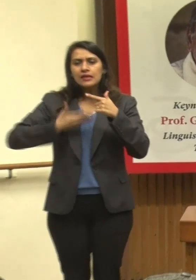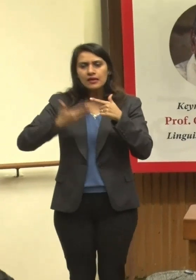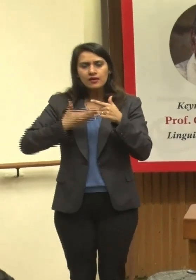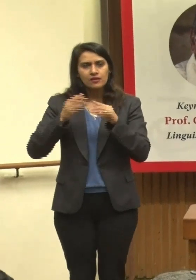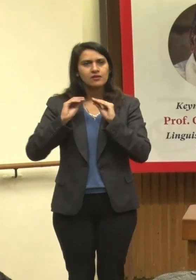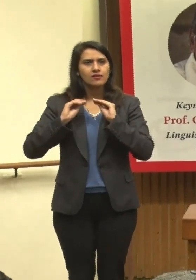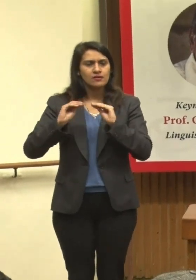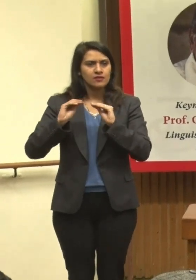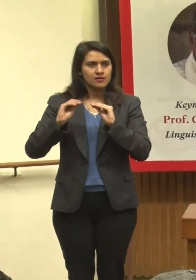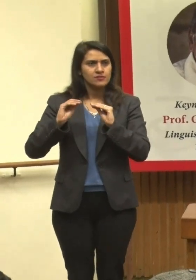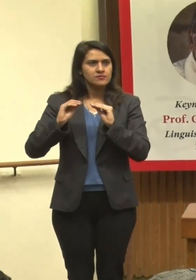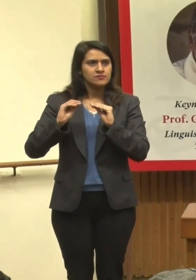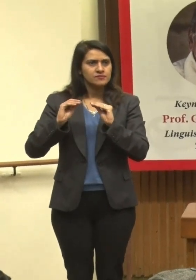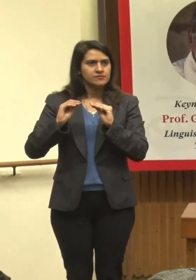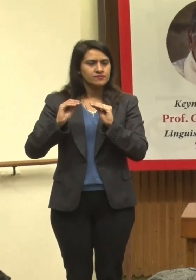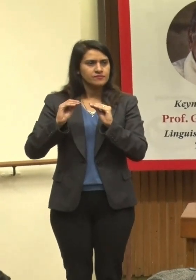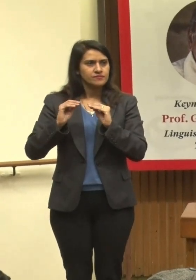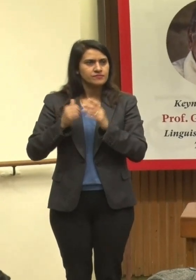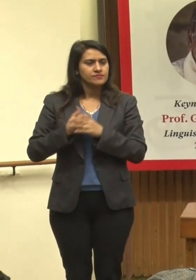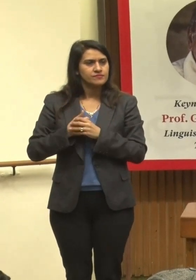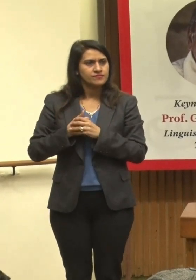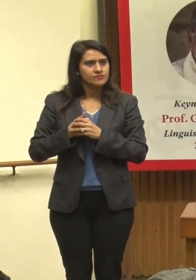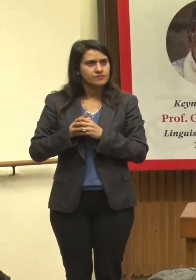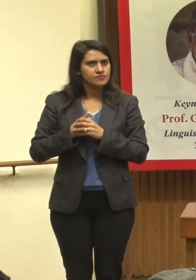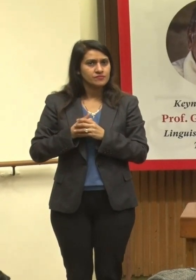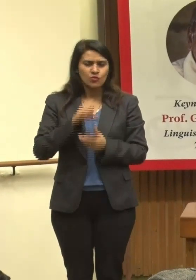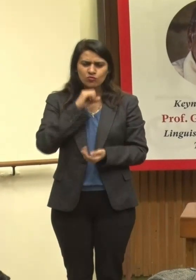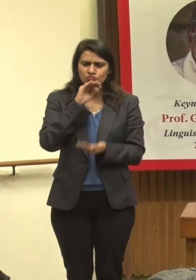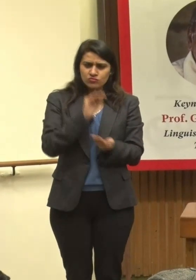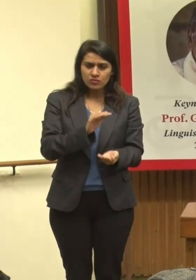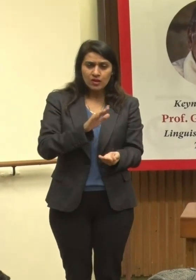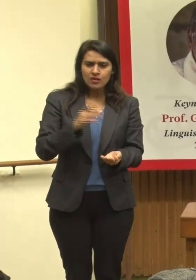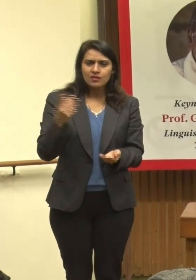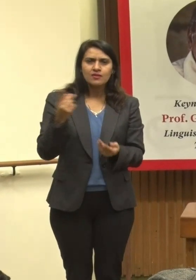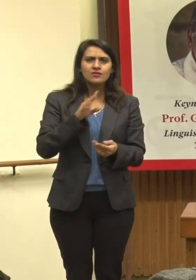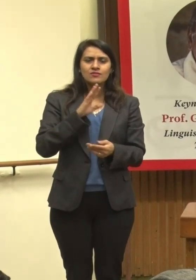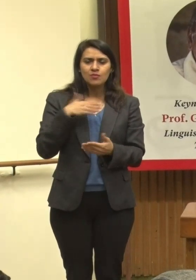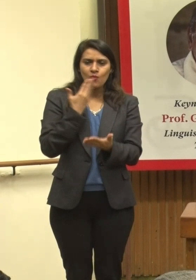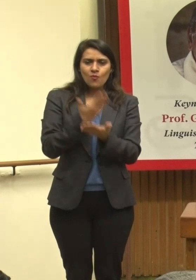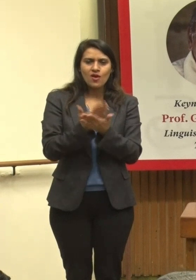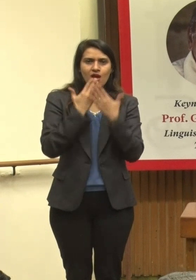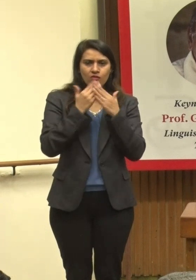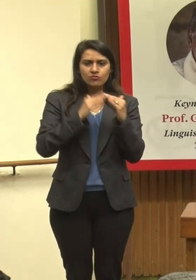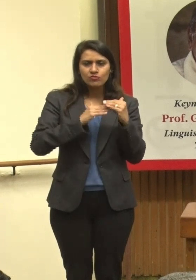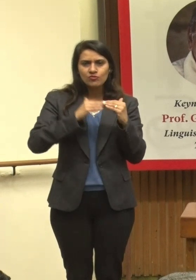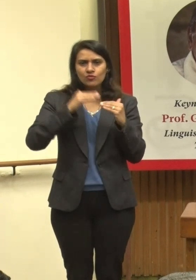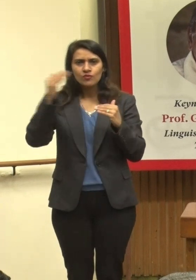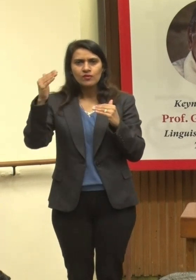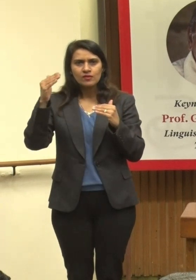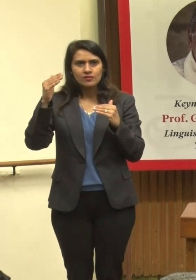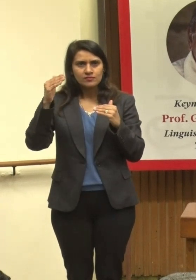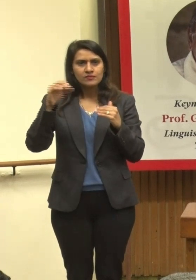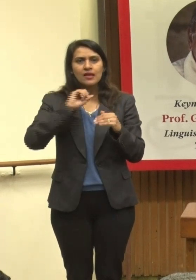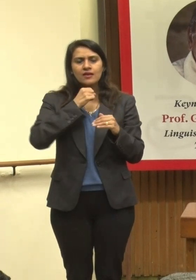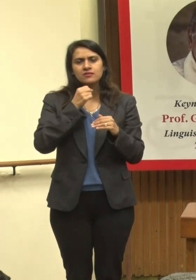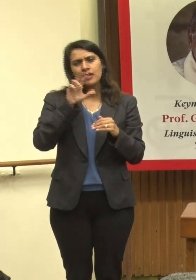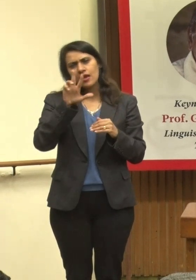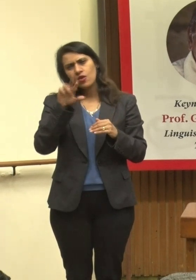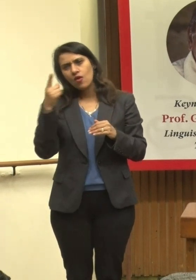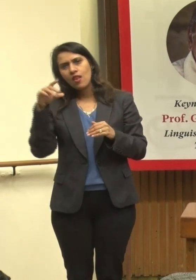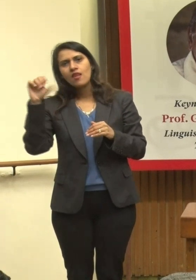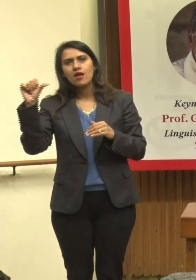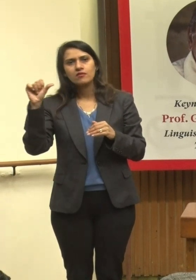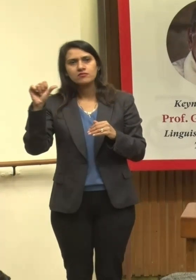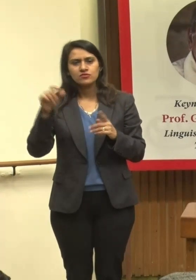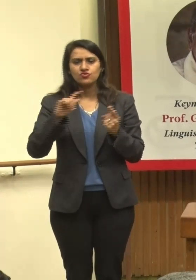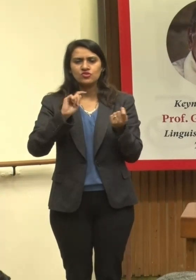would call from the mirror stage till about age of 8 or 9. After that, the range of vocabulary